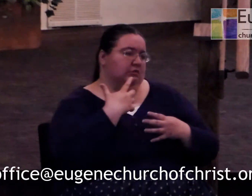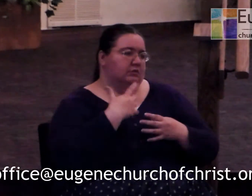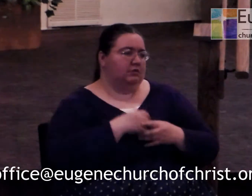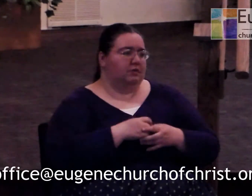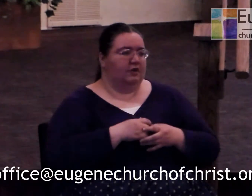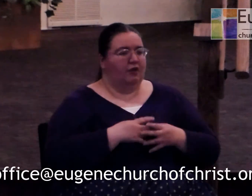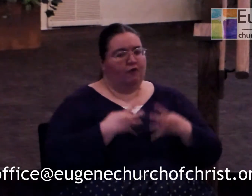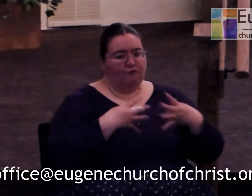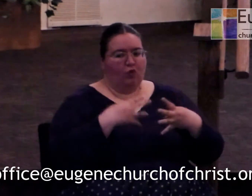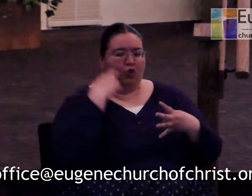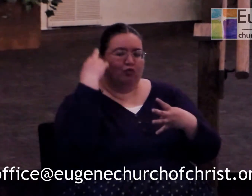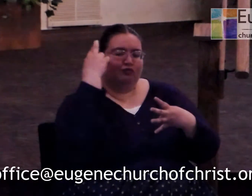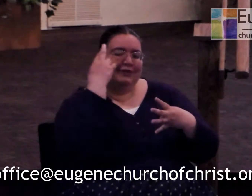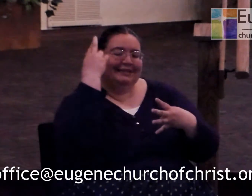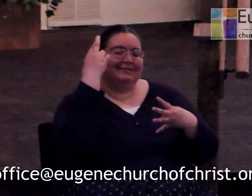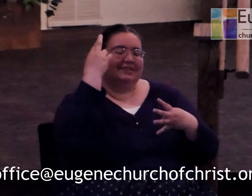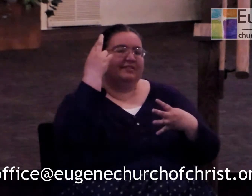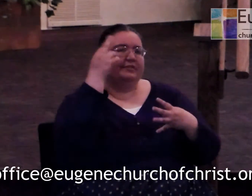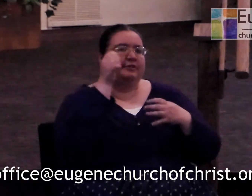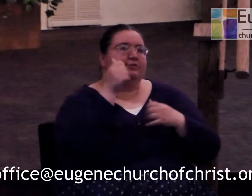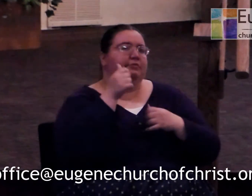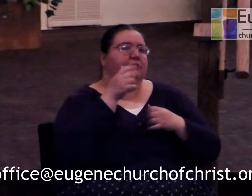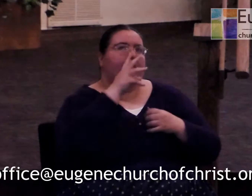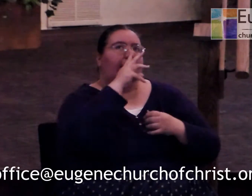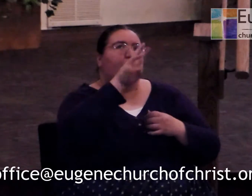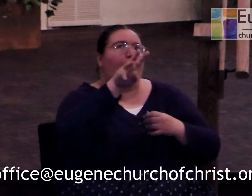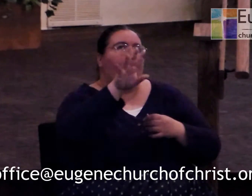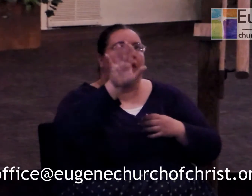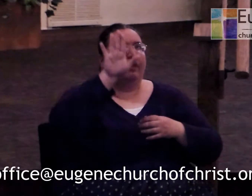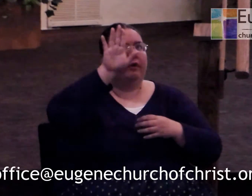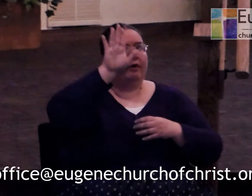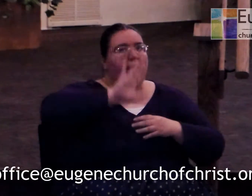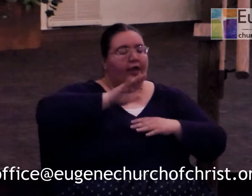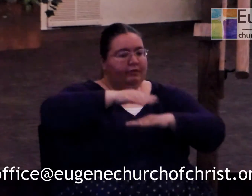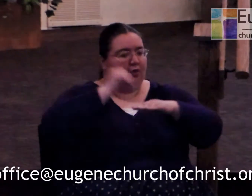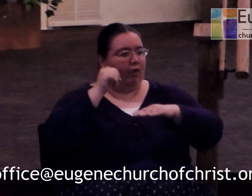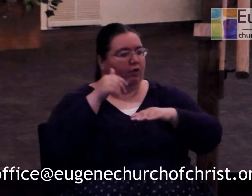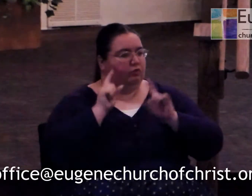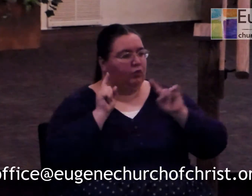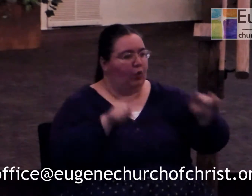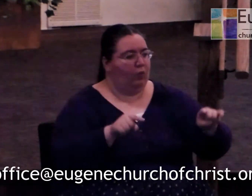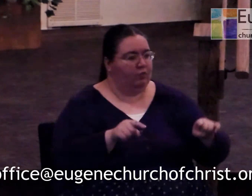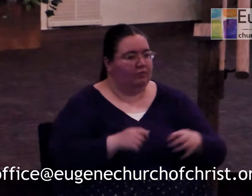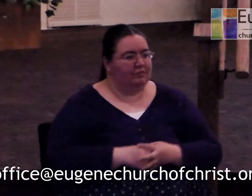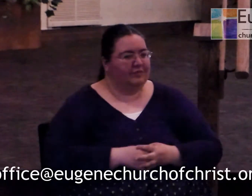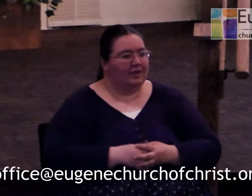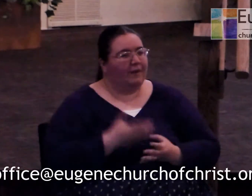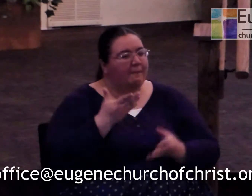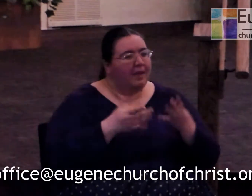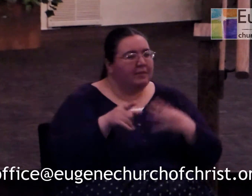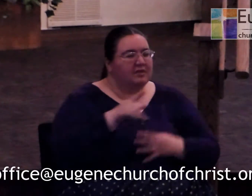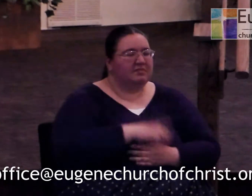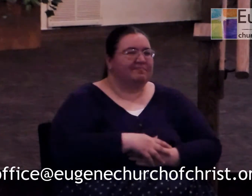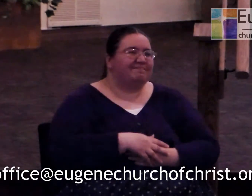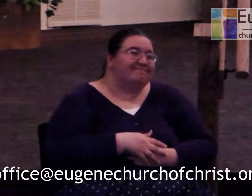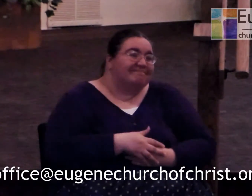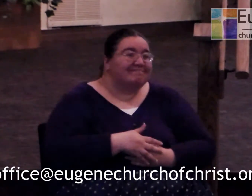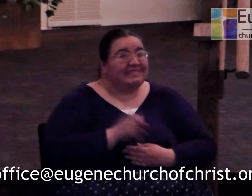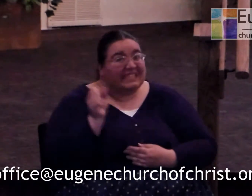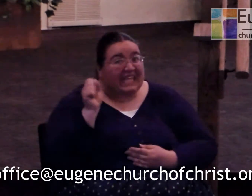here today, and we think to ourselves, okay, that all sounds fine, and I get it, and I probably should tell the story more than I do,